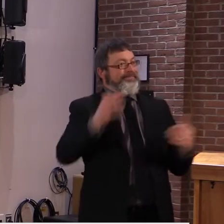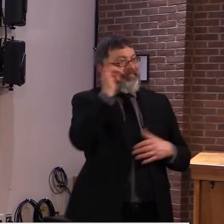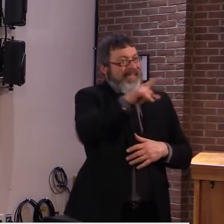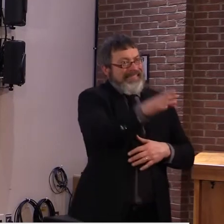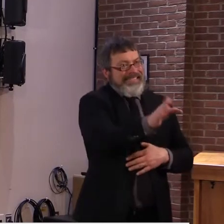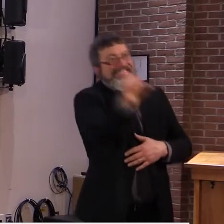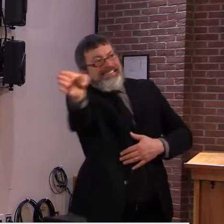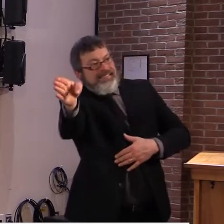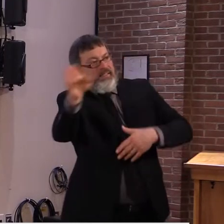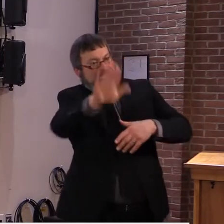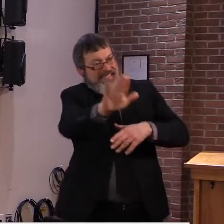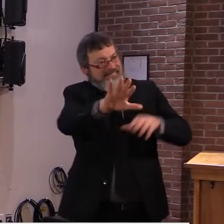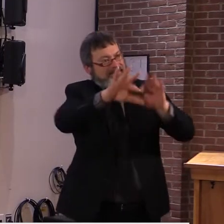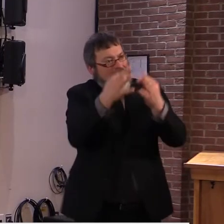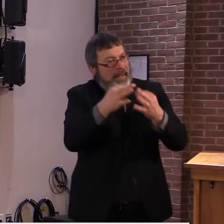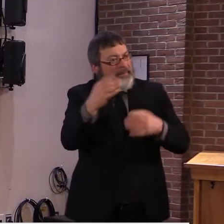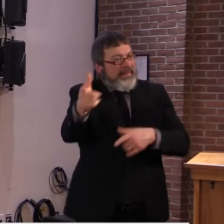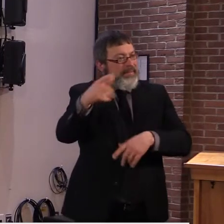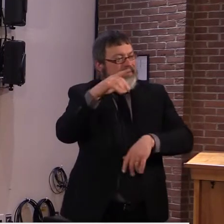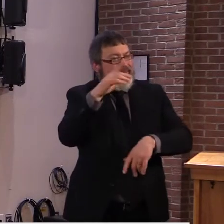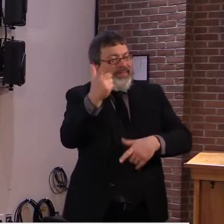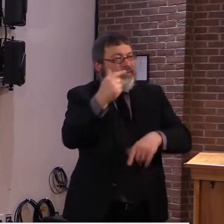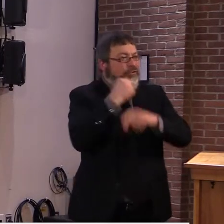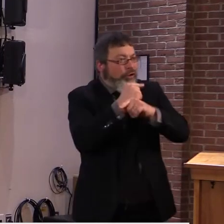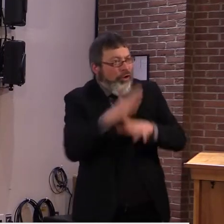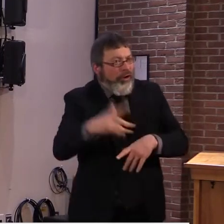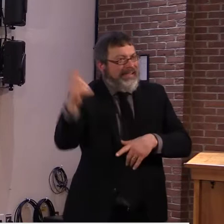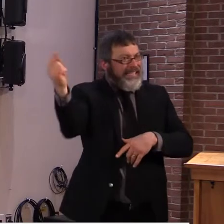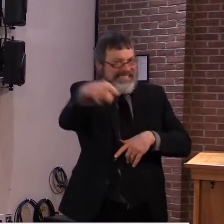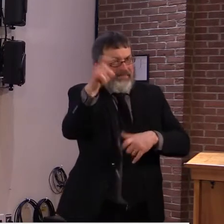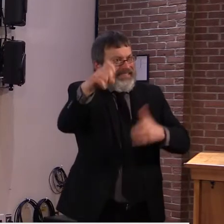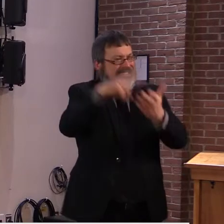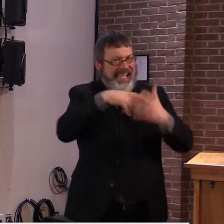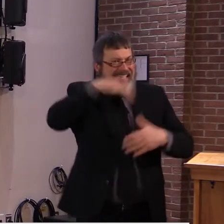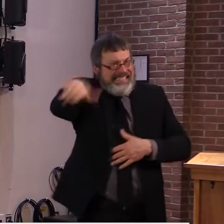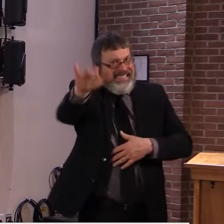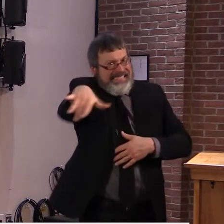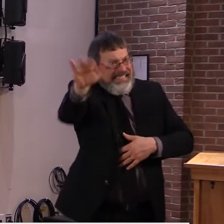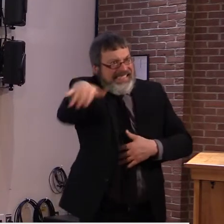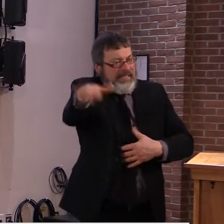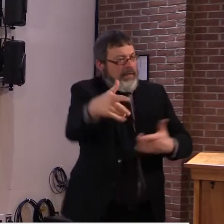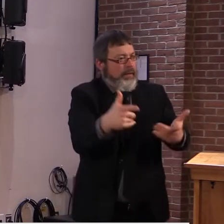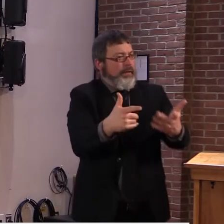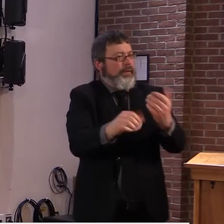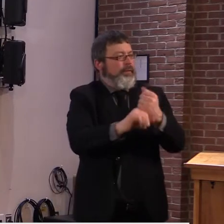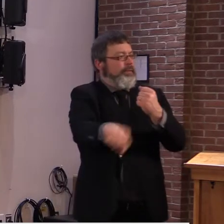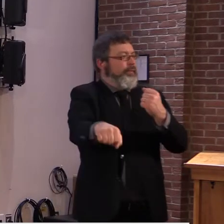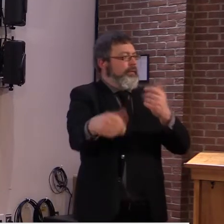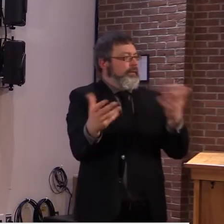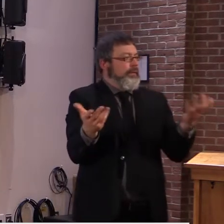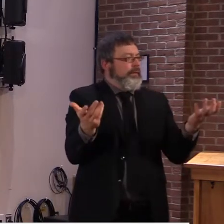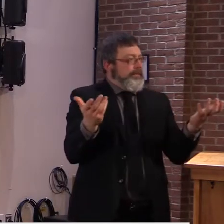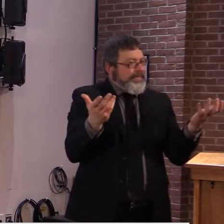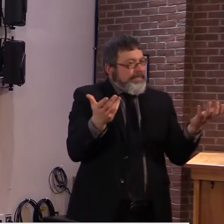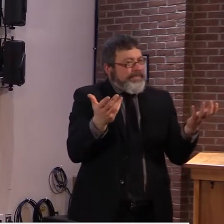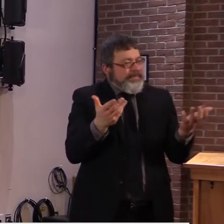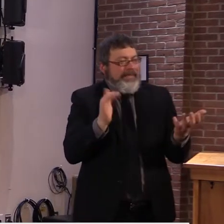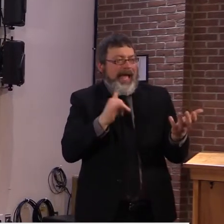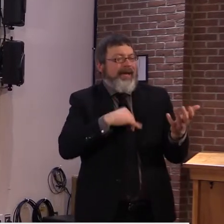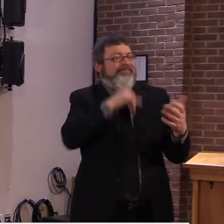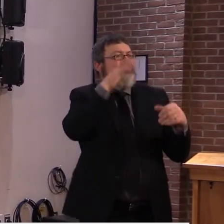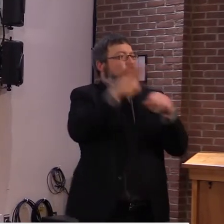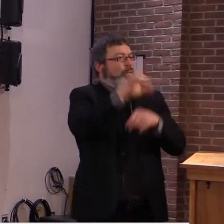And the nursing homes have been working with the family members but haven't achieved that universally yet. Like the hospitals, they also